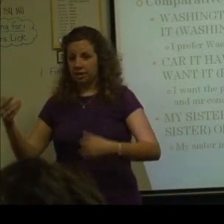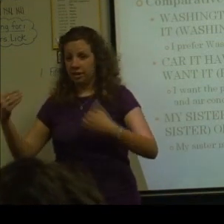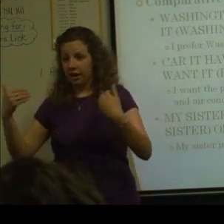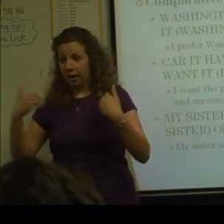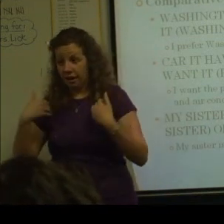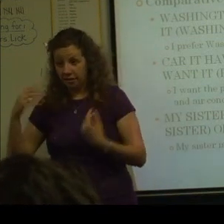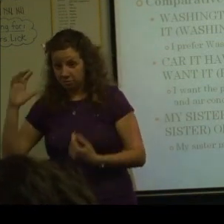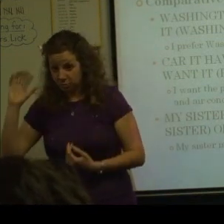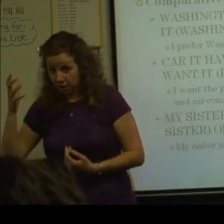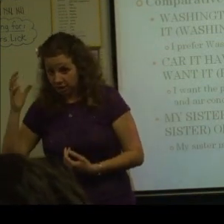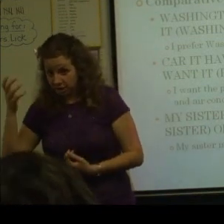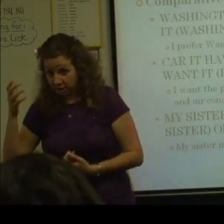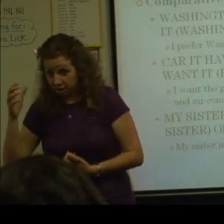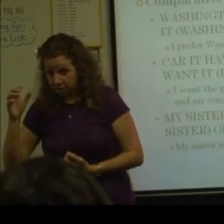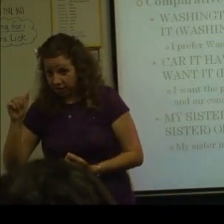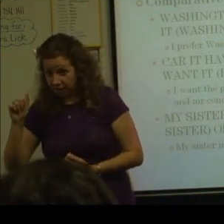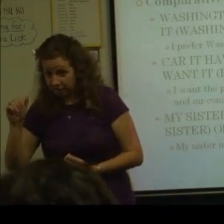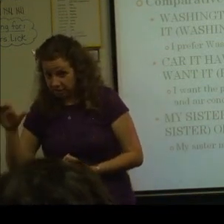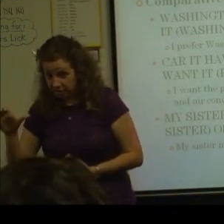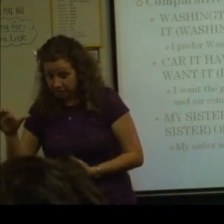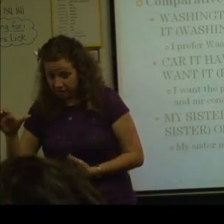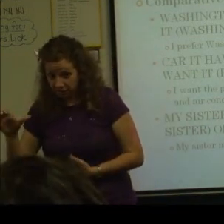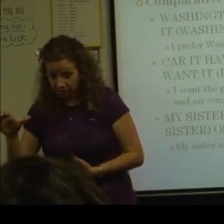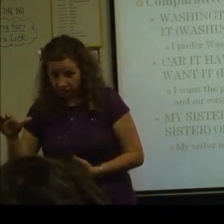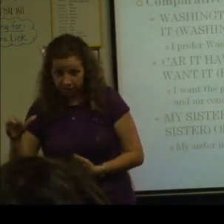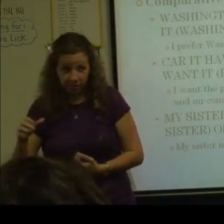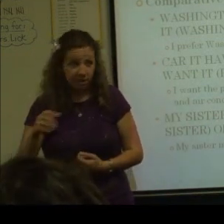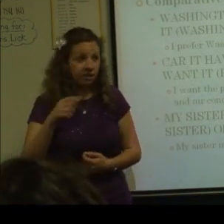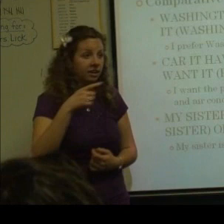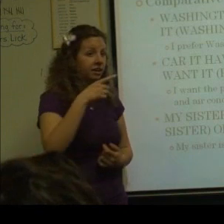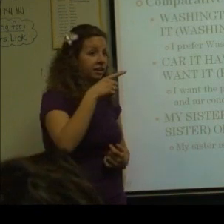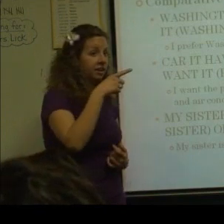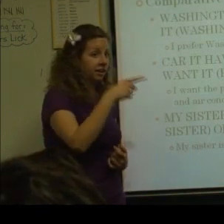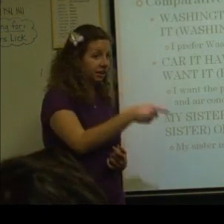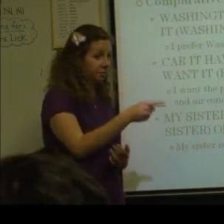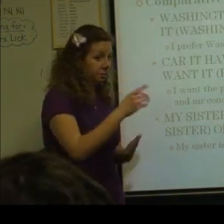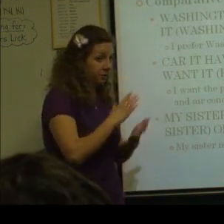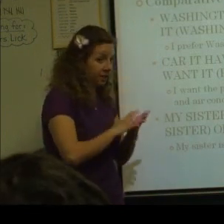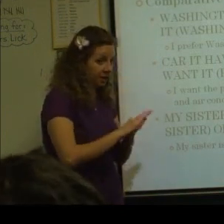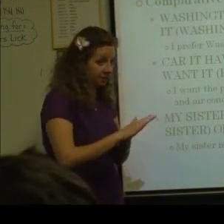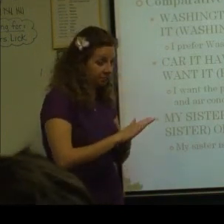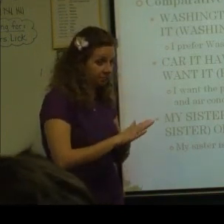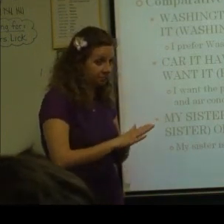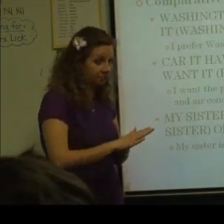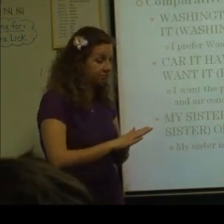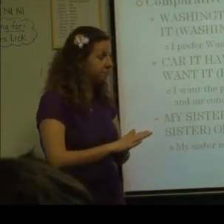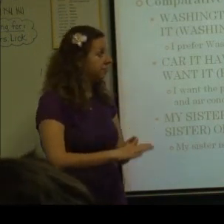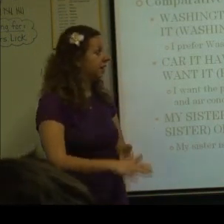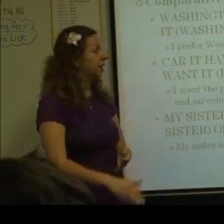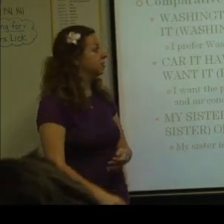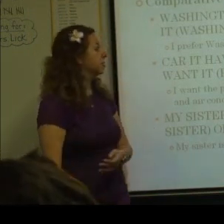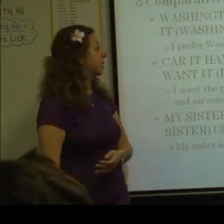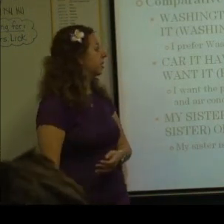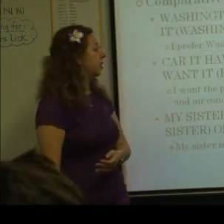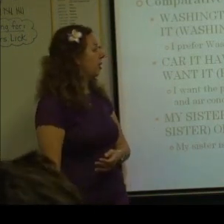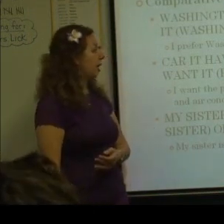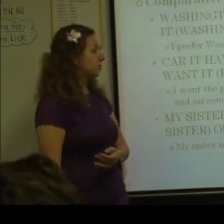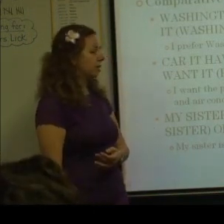it have radio, AC, it plane. Okay, and then we're going to go, I want